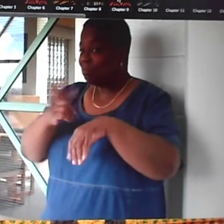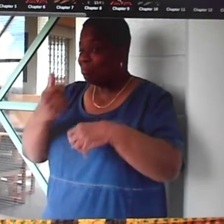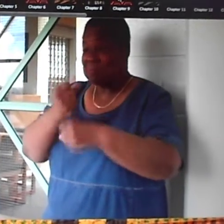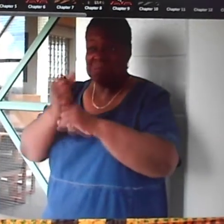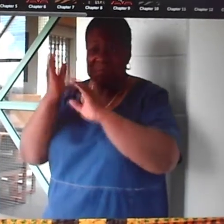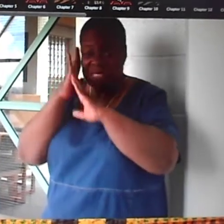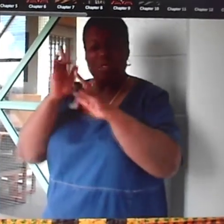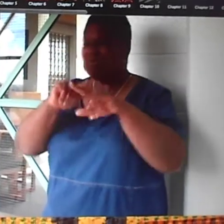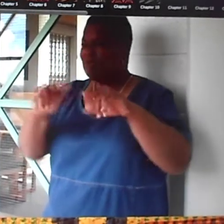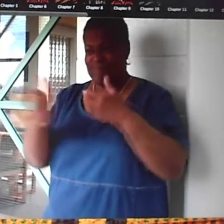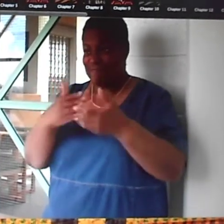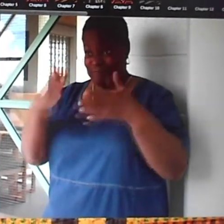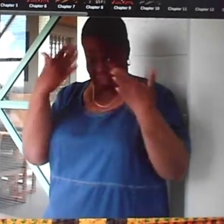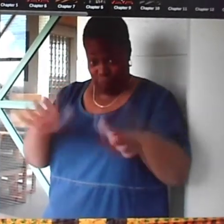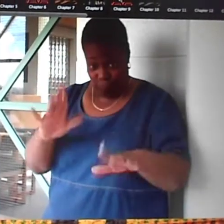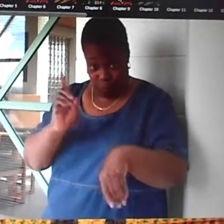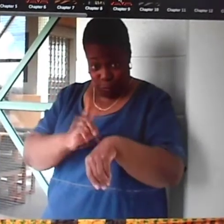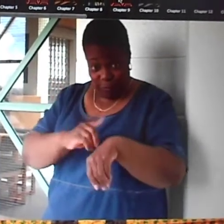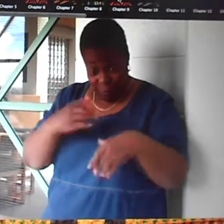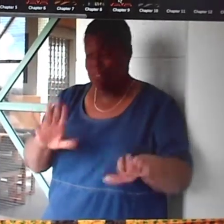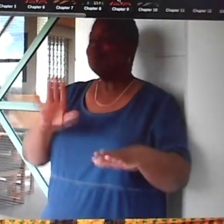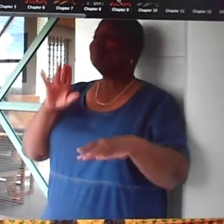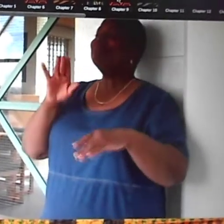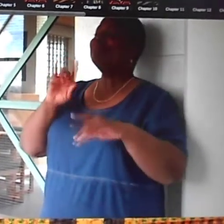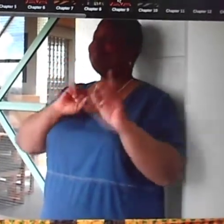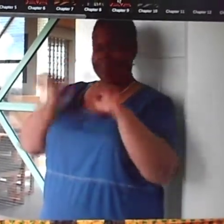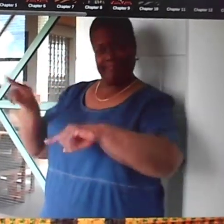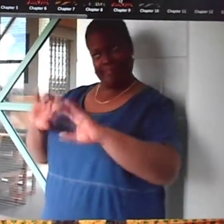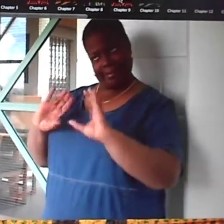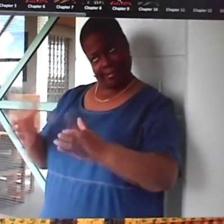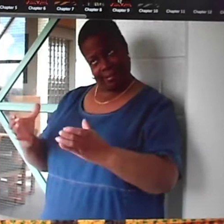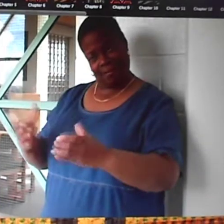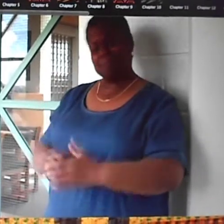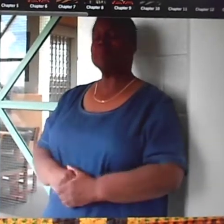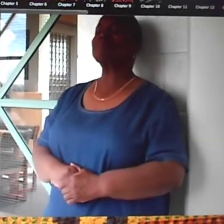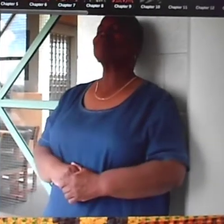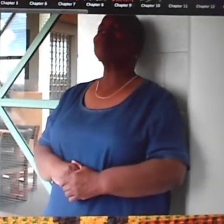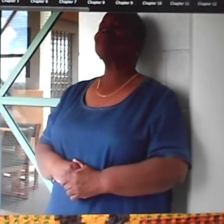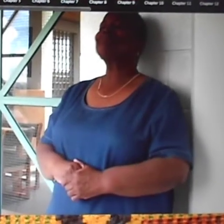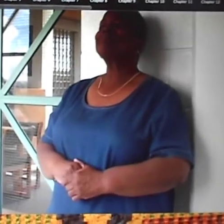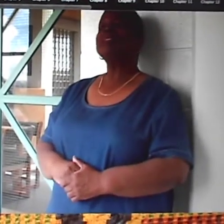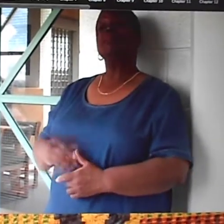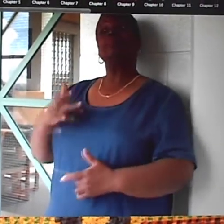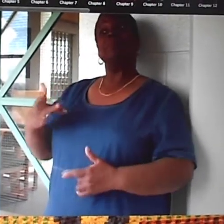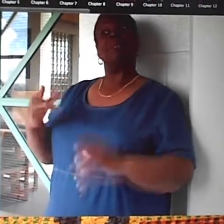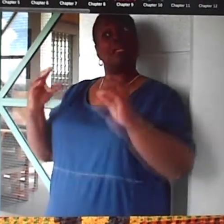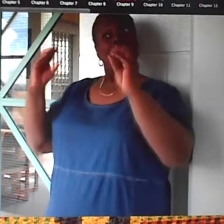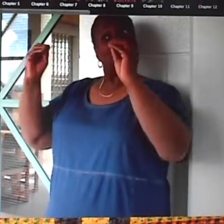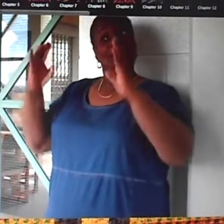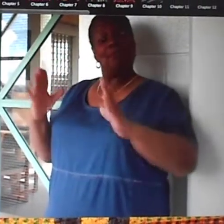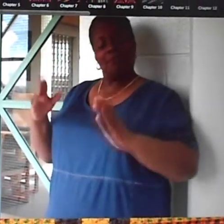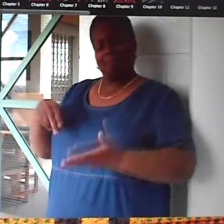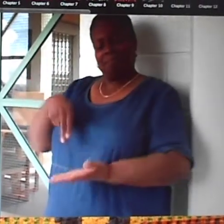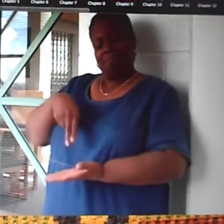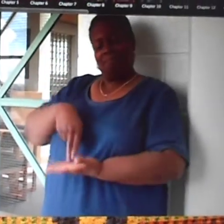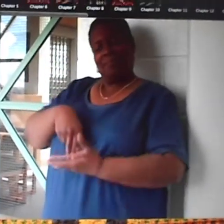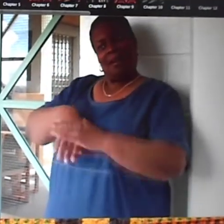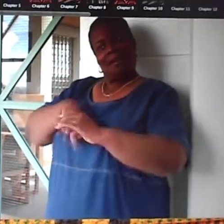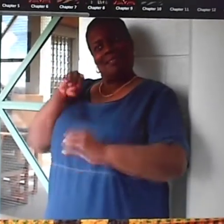your teeth, finish your chores and all that. And then once that was done, you go to class. Now, the